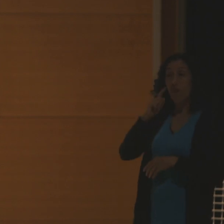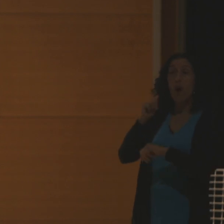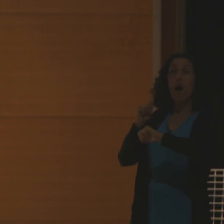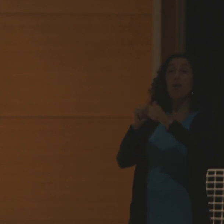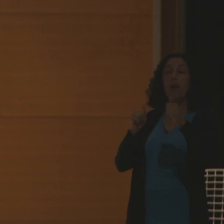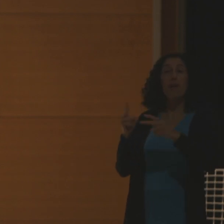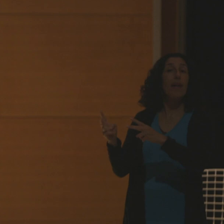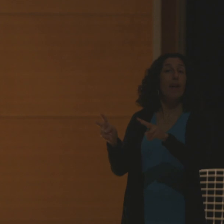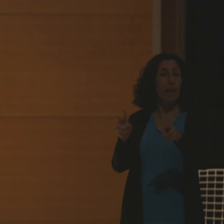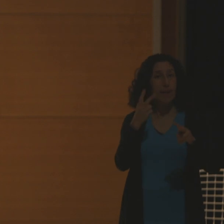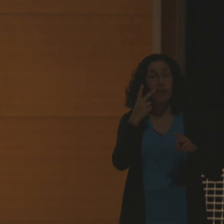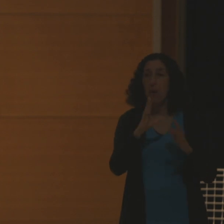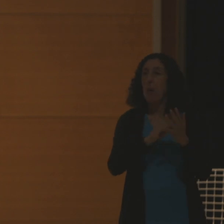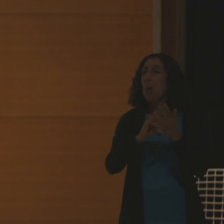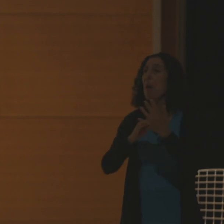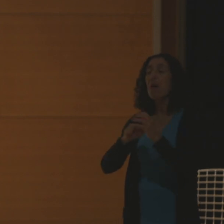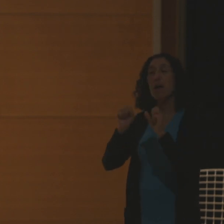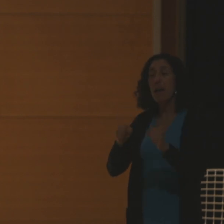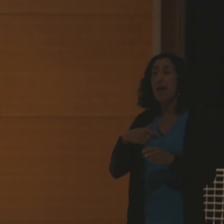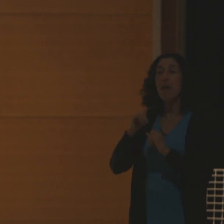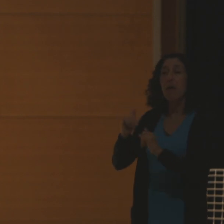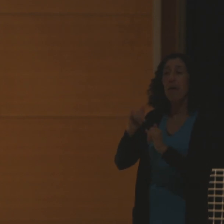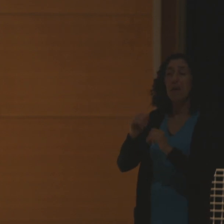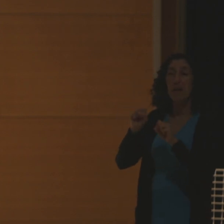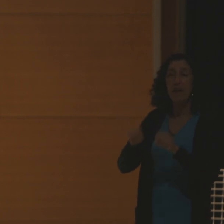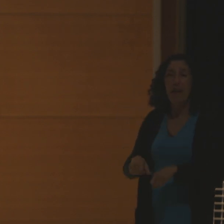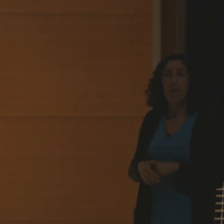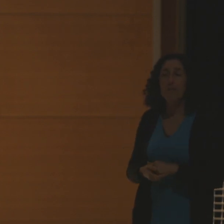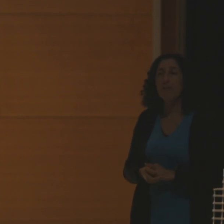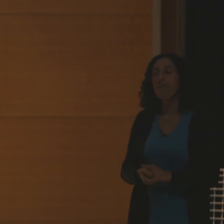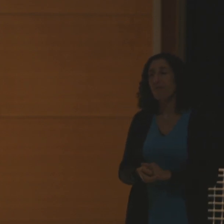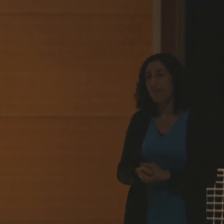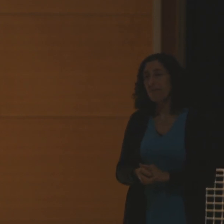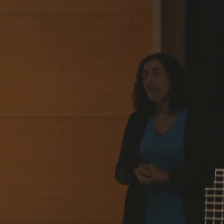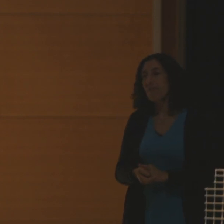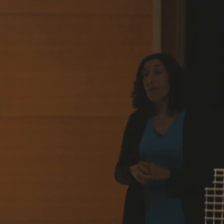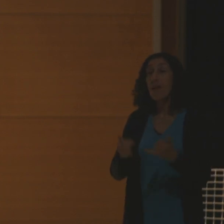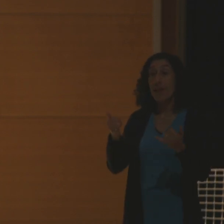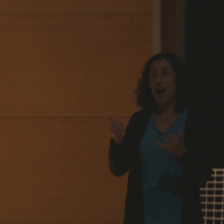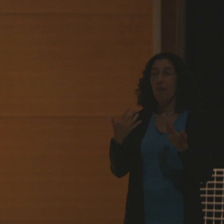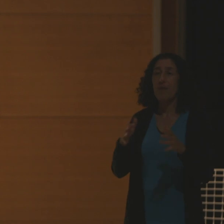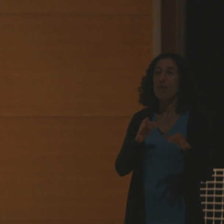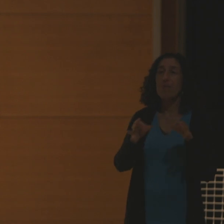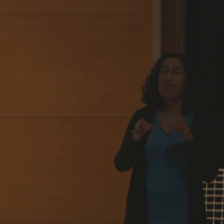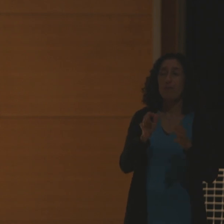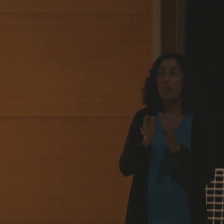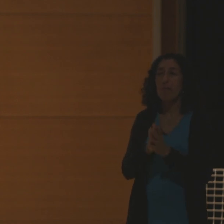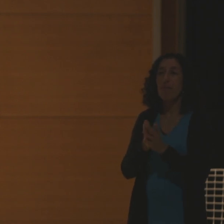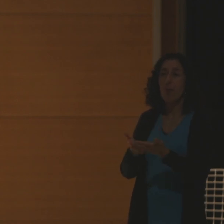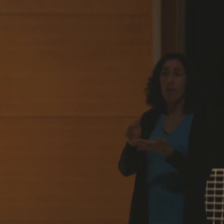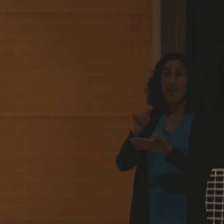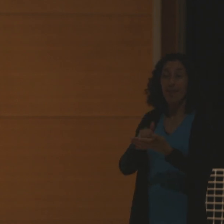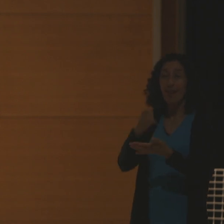maybe I too have what it takes. Now, I'm going to read a little bit from that book that I wrote in that room